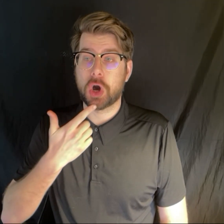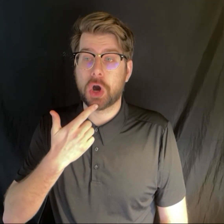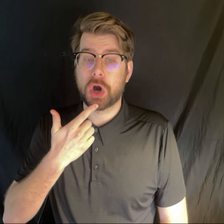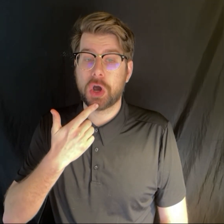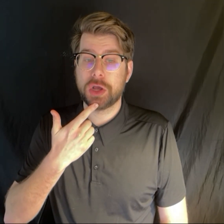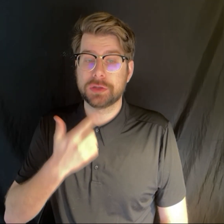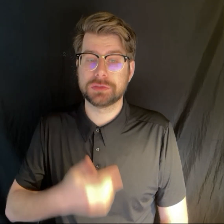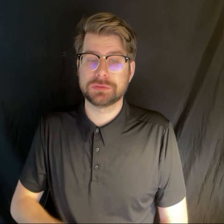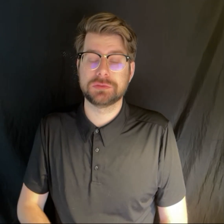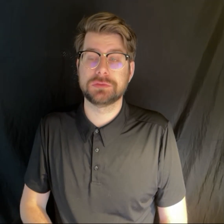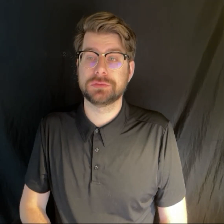flaw,